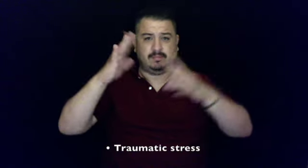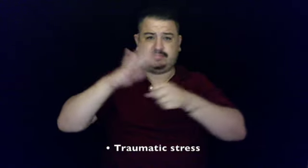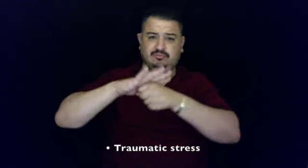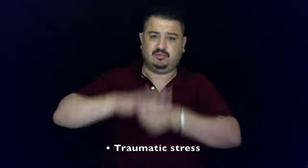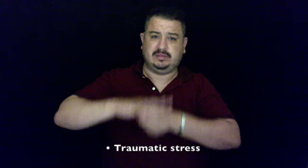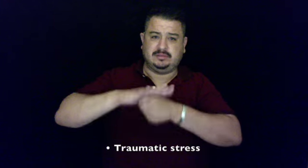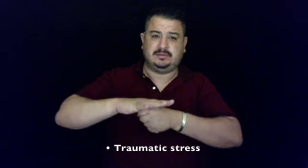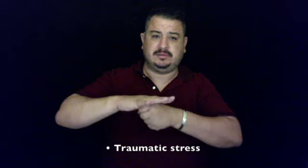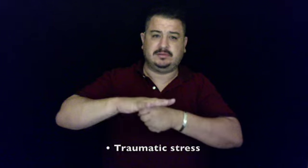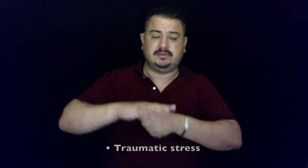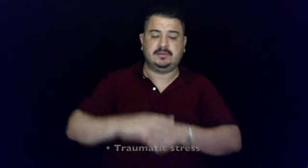traumatic stress,